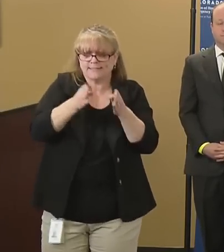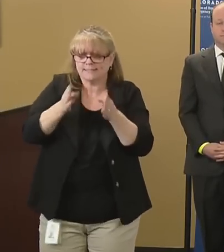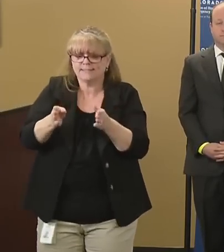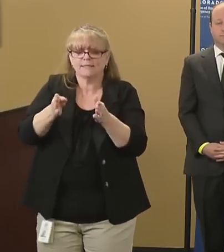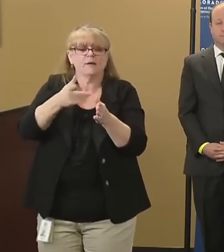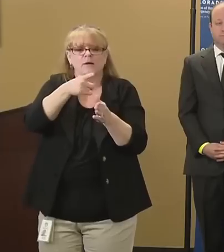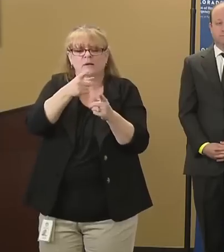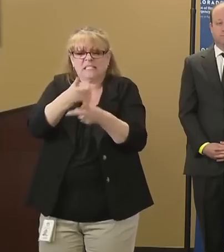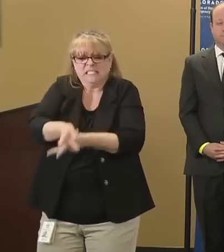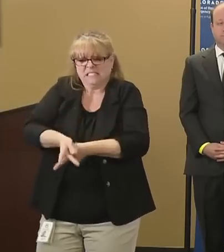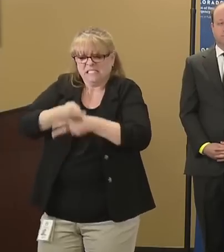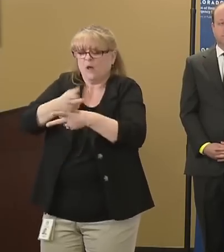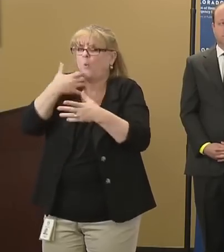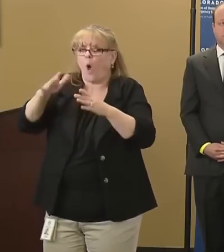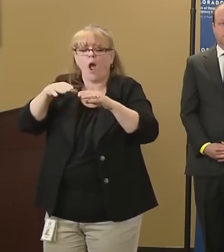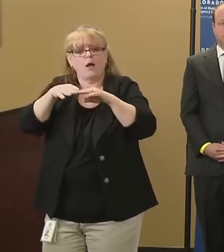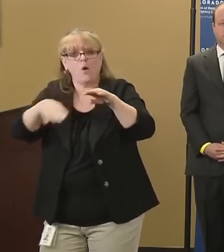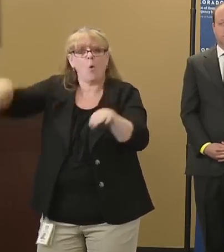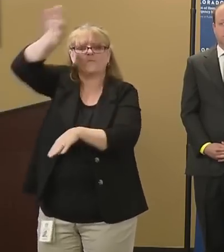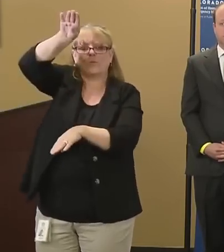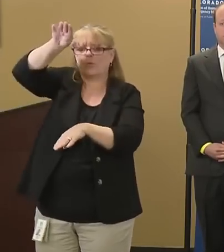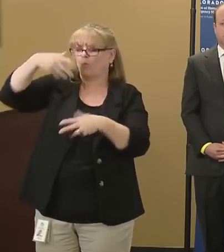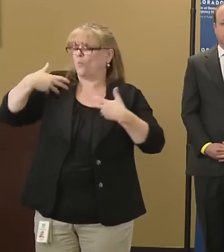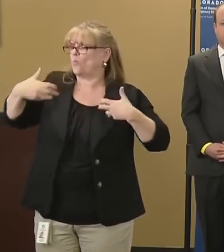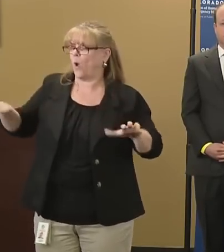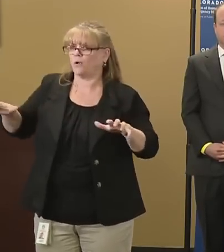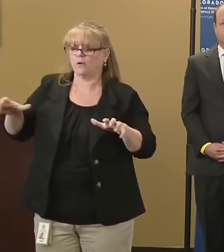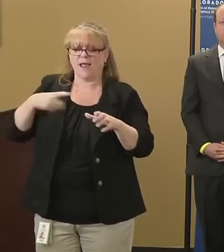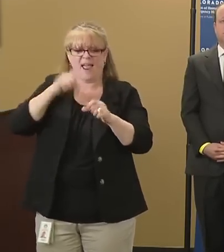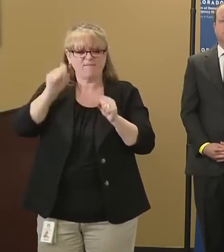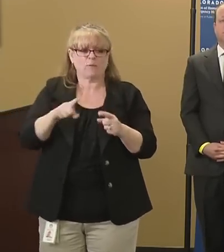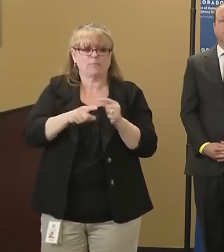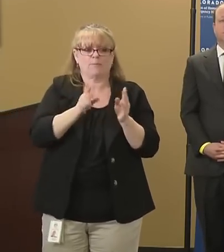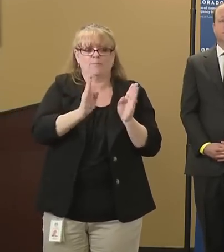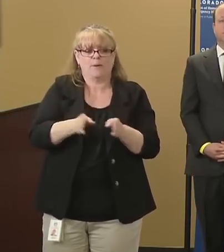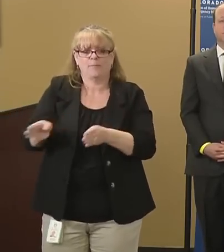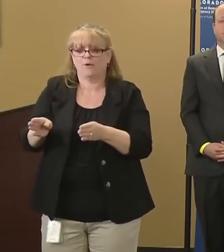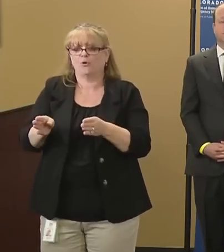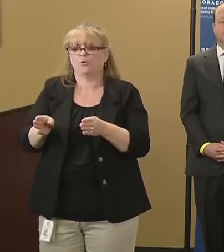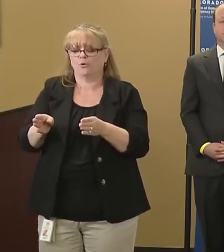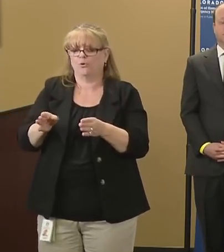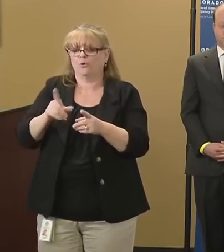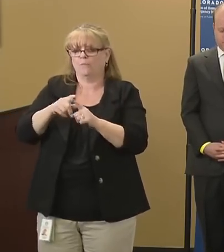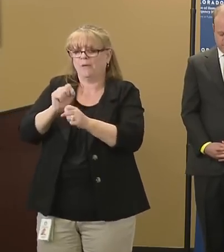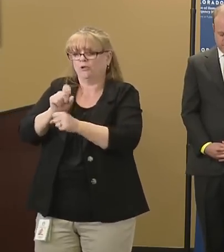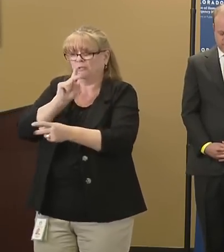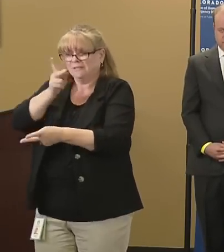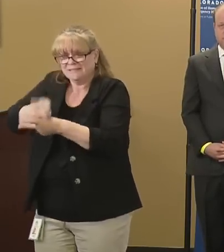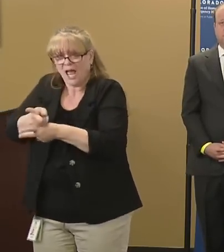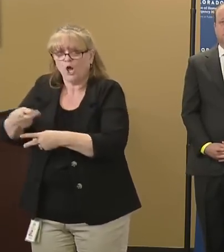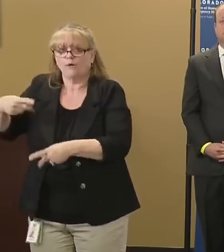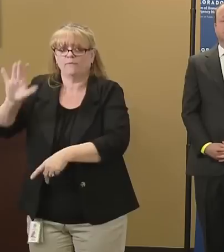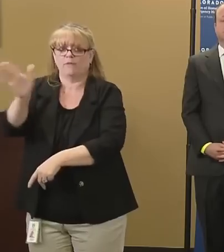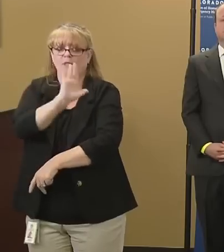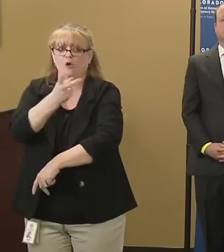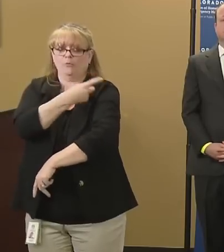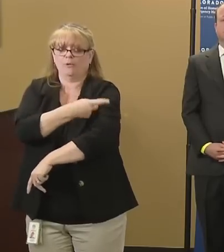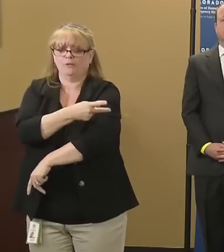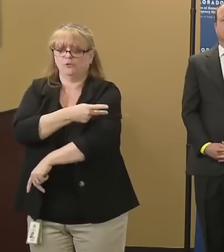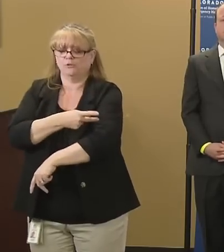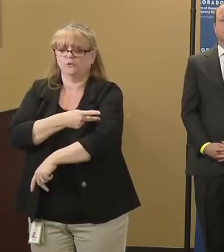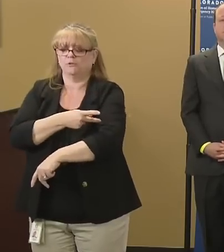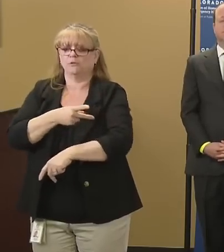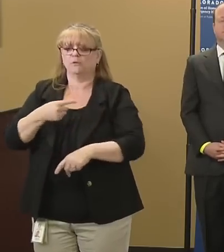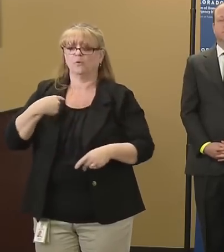have been preparing to try to figure out different models of how to care for the patients. Is it a concern? Absolutely. The dean